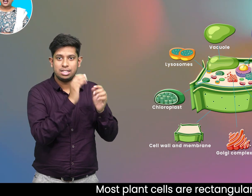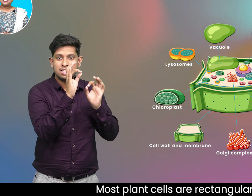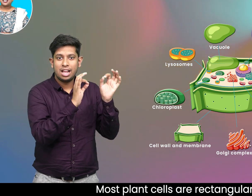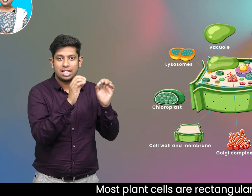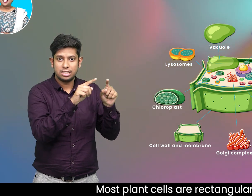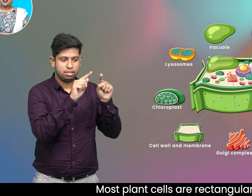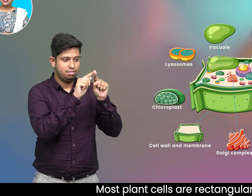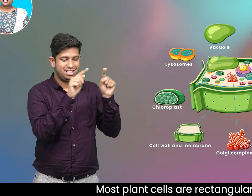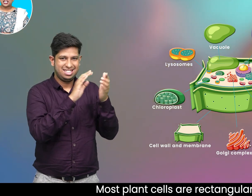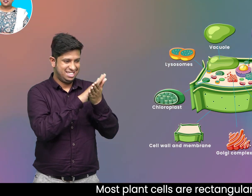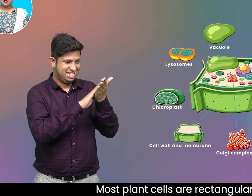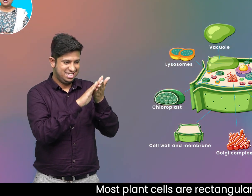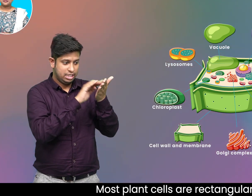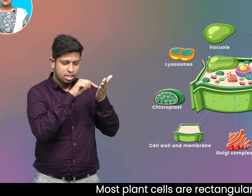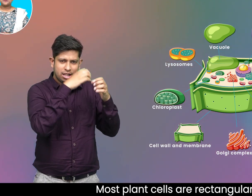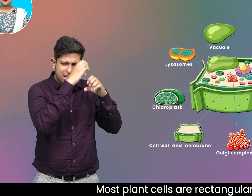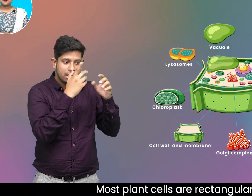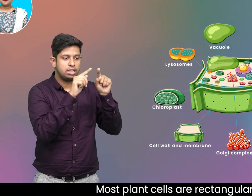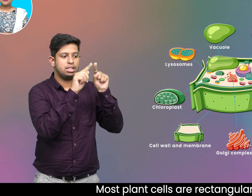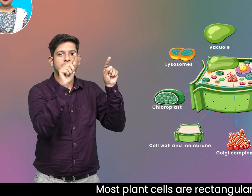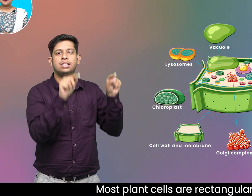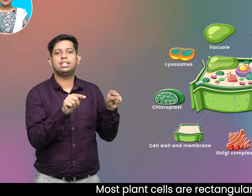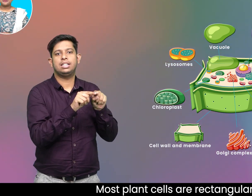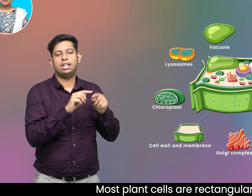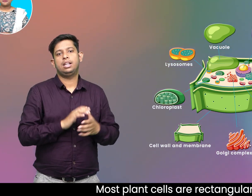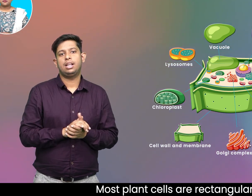Most plant cells are rectangular,